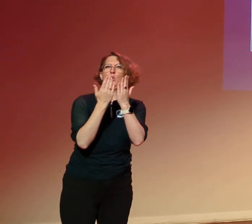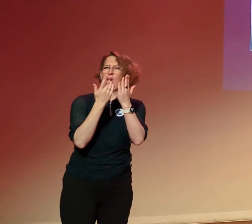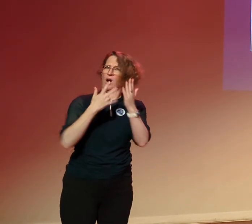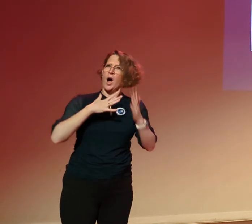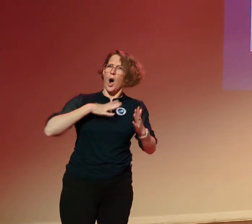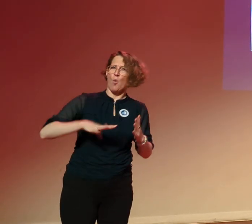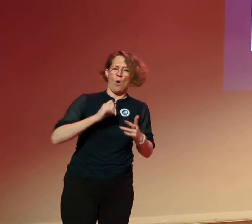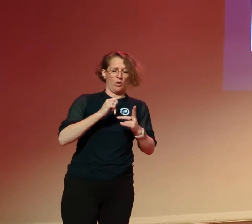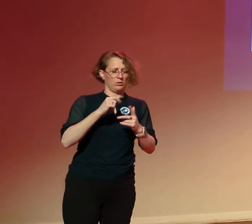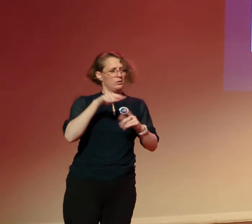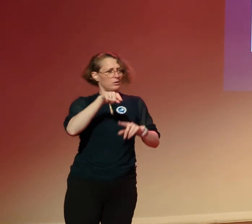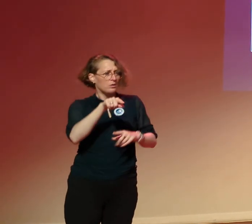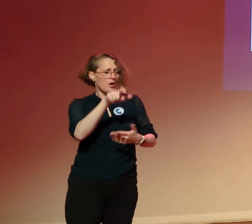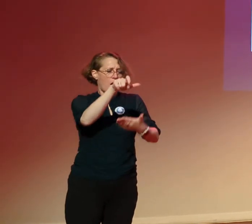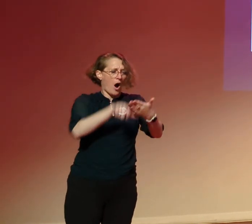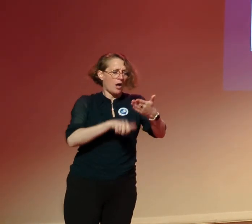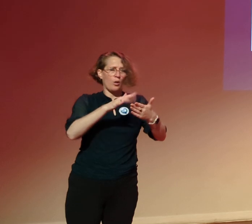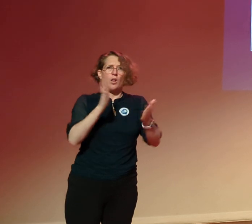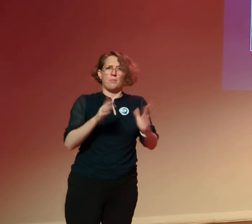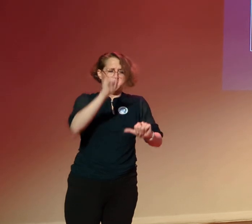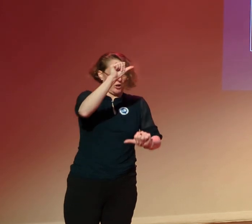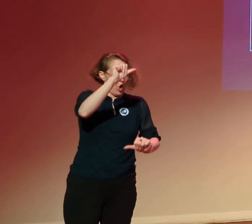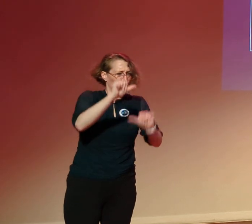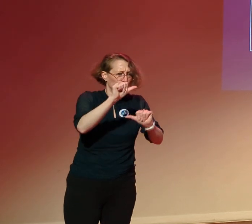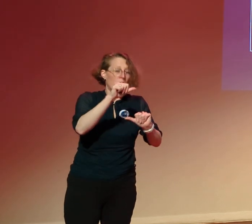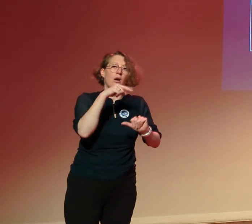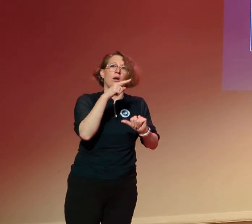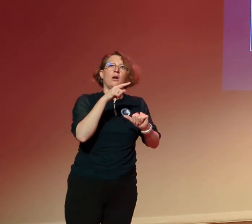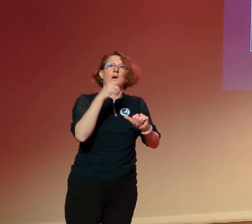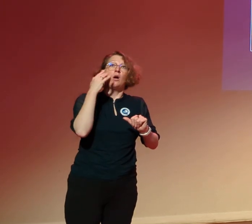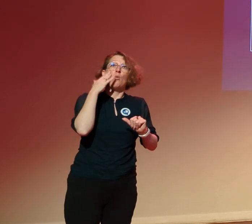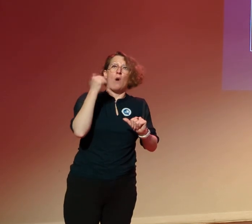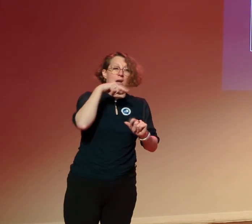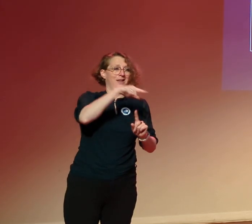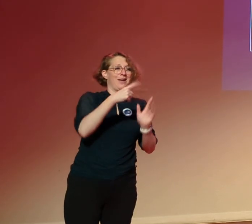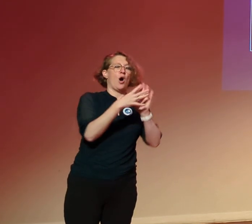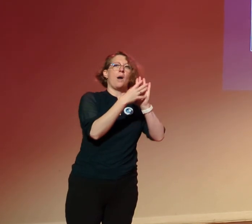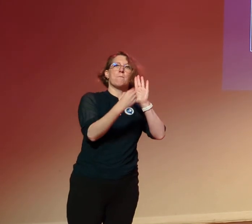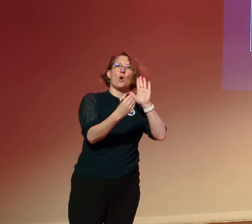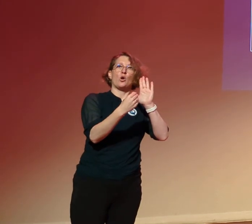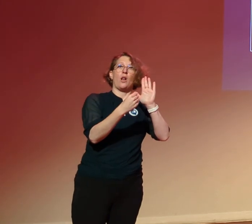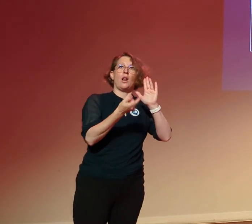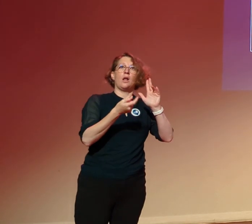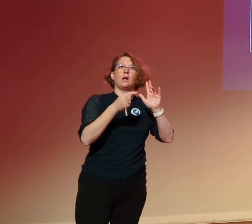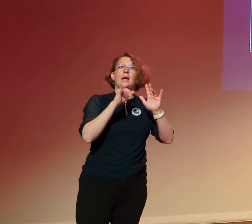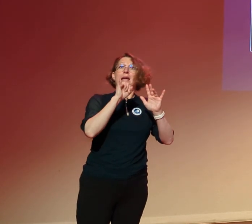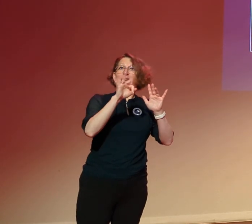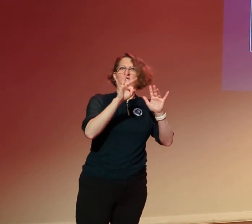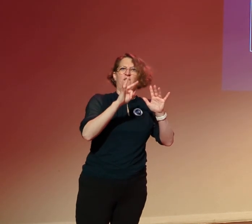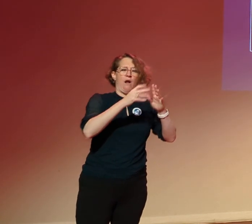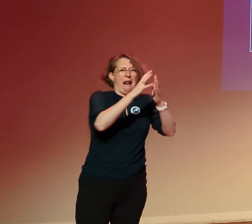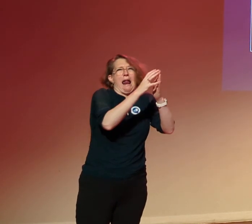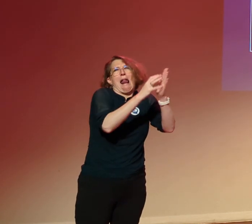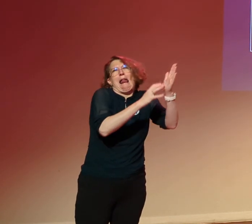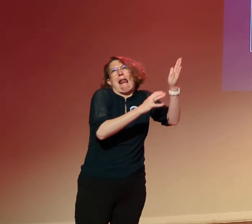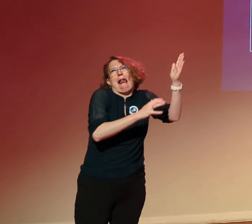was relatively short because these models get less accurate the more that you give them.